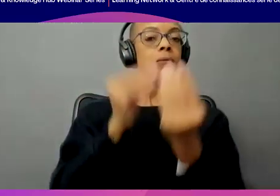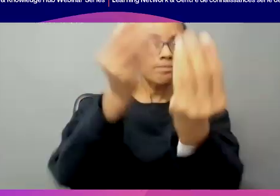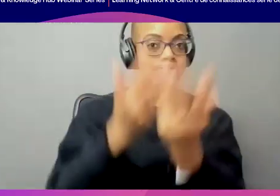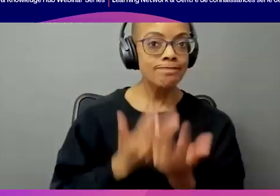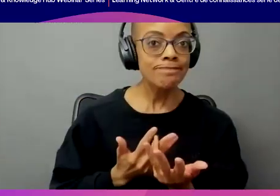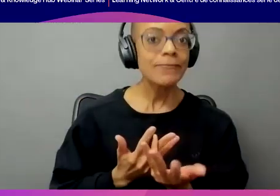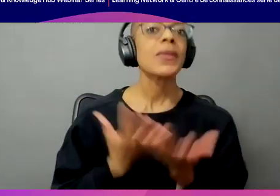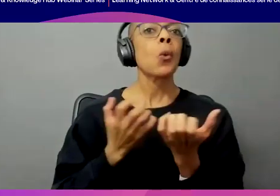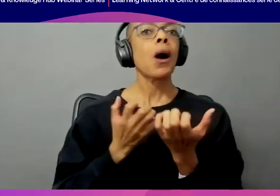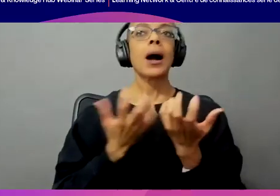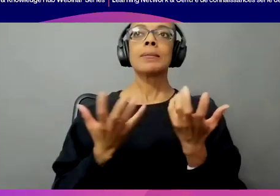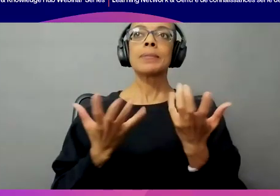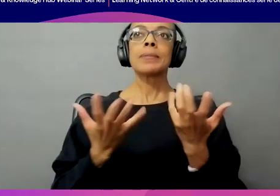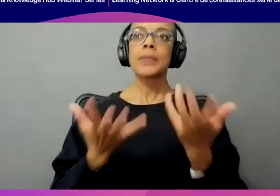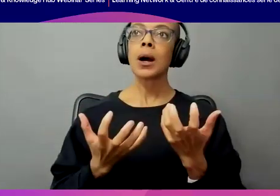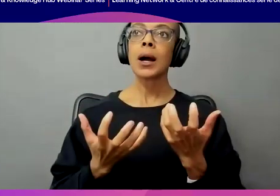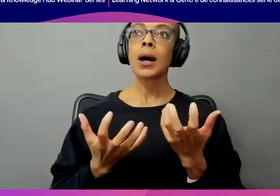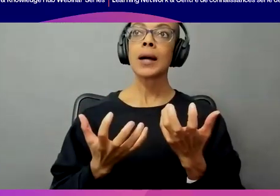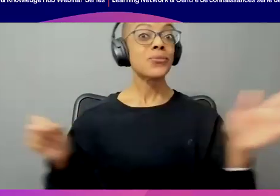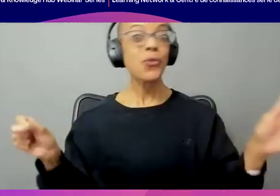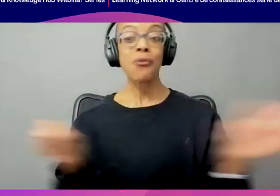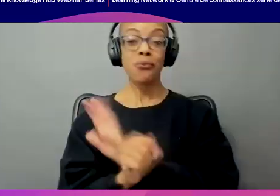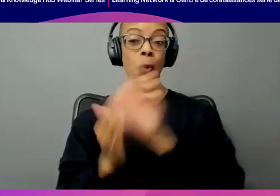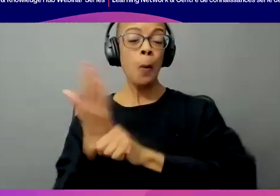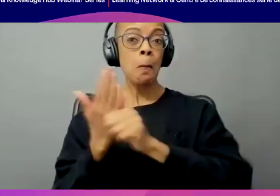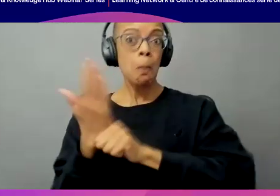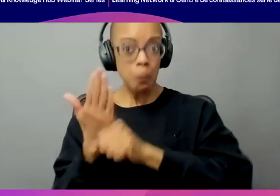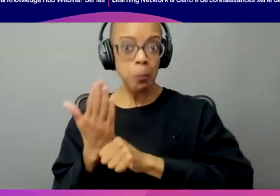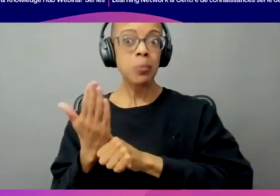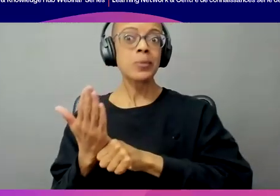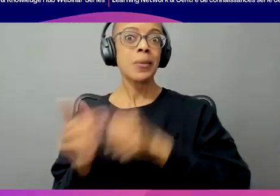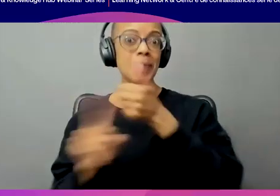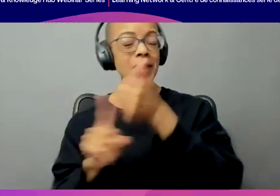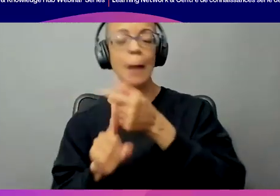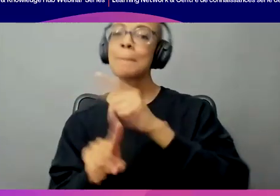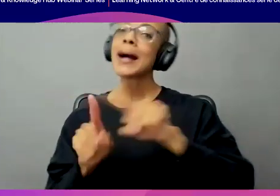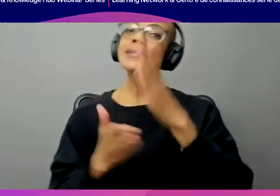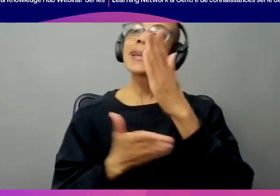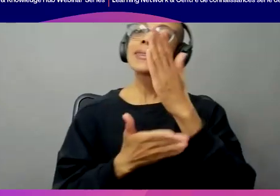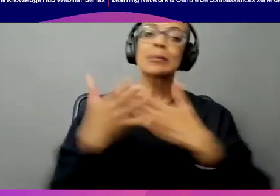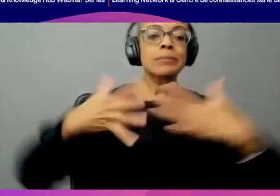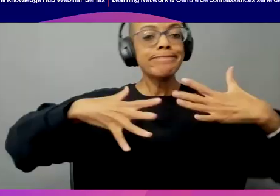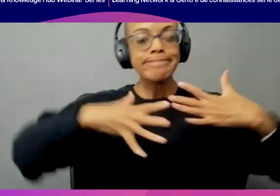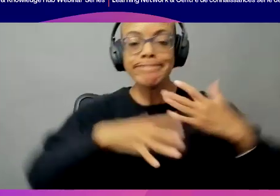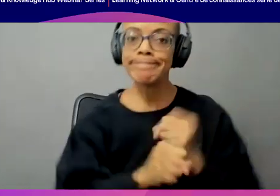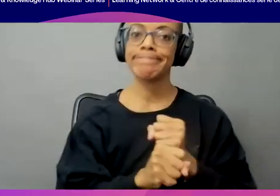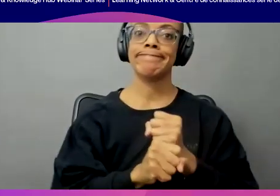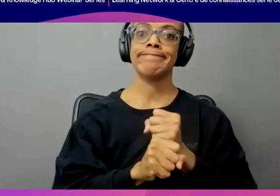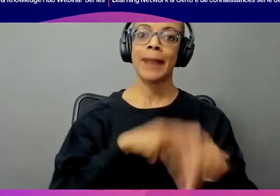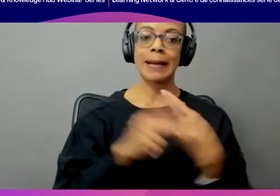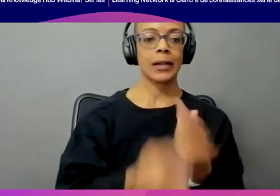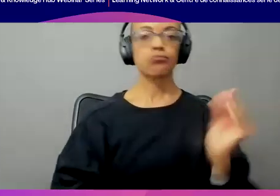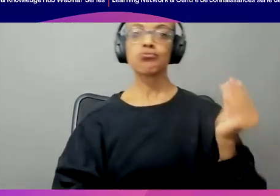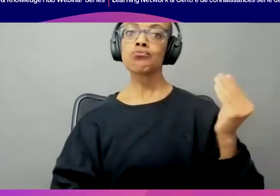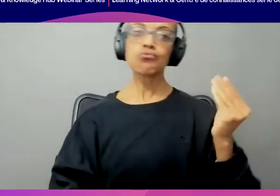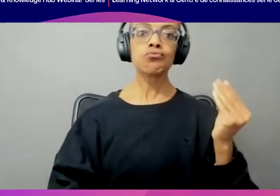for themselves, right? Maybe not the full-on manual, A to Z, but some sort of condensed version of the manual that the